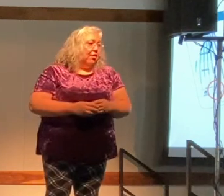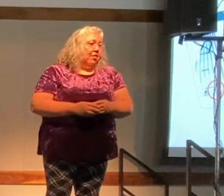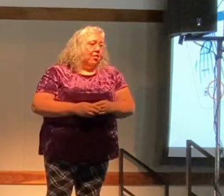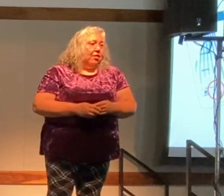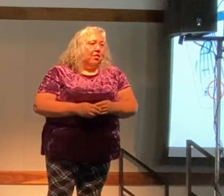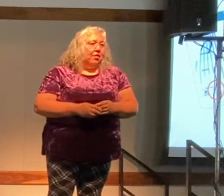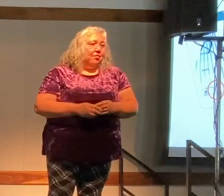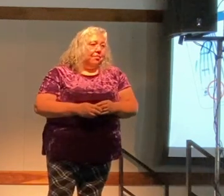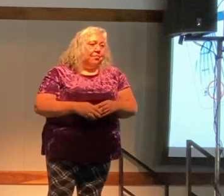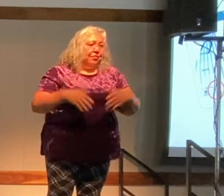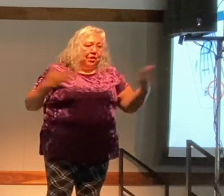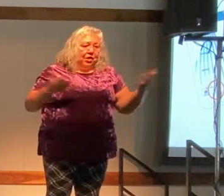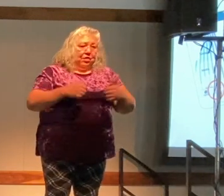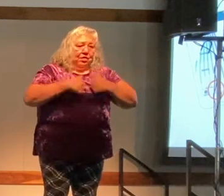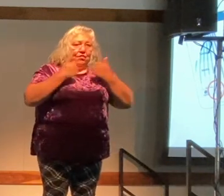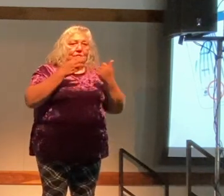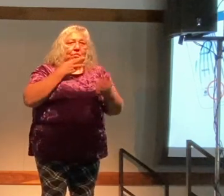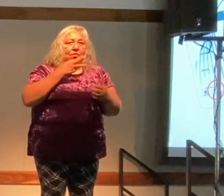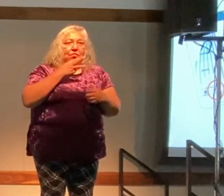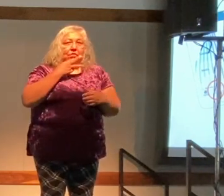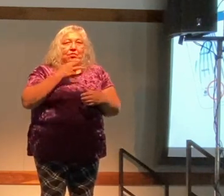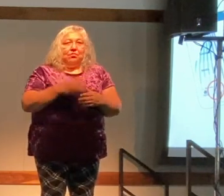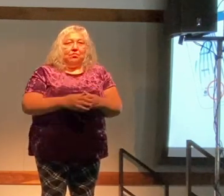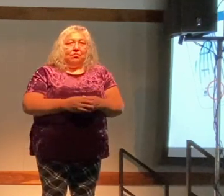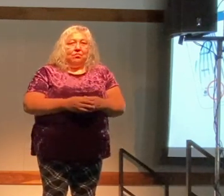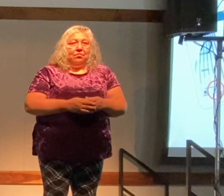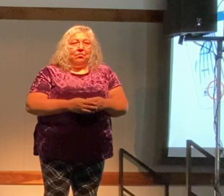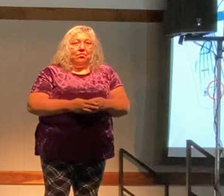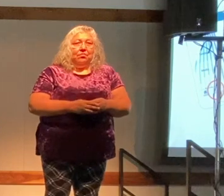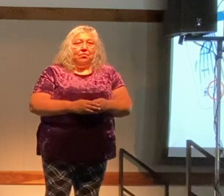Here at Living Water,